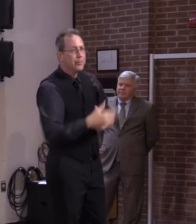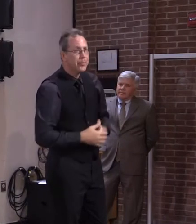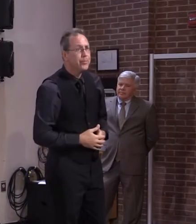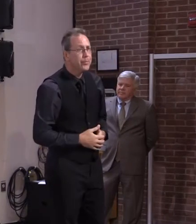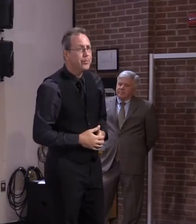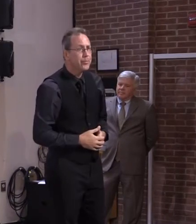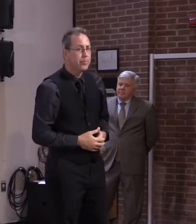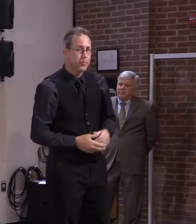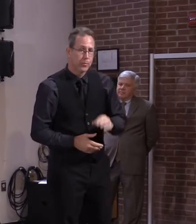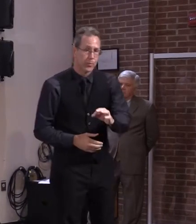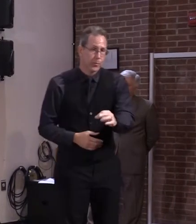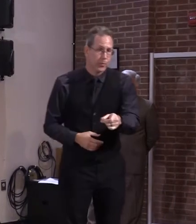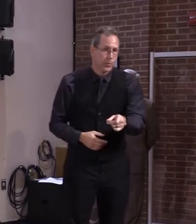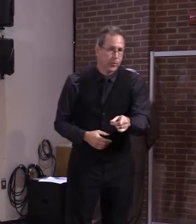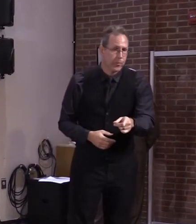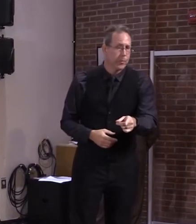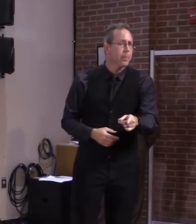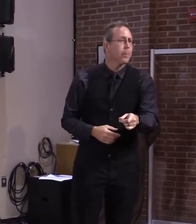Greg, the County Courier.